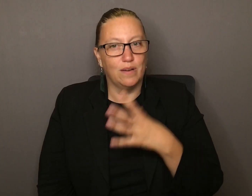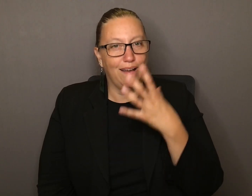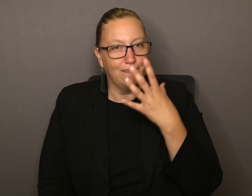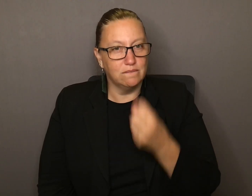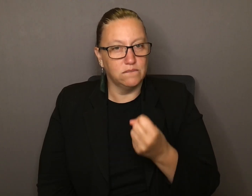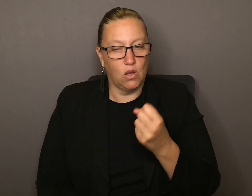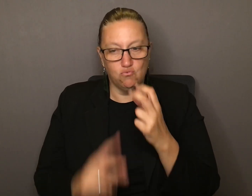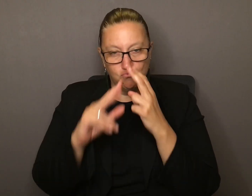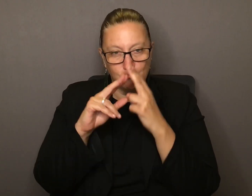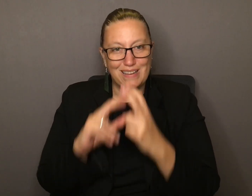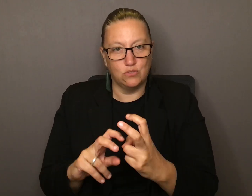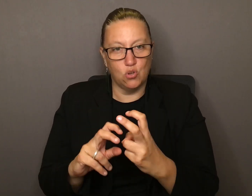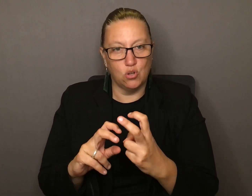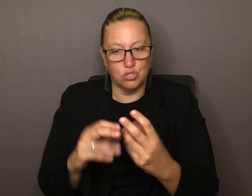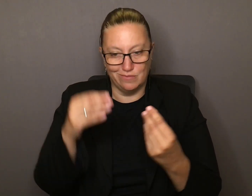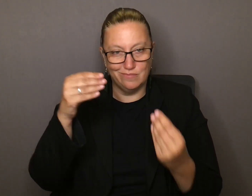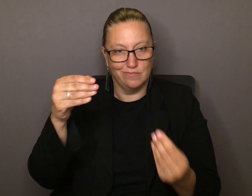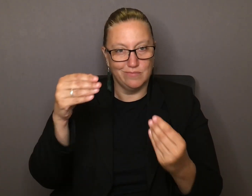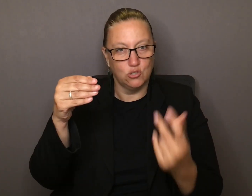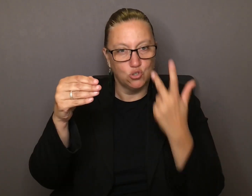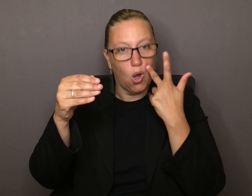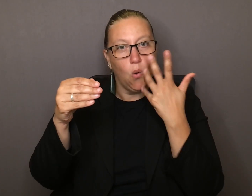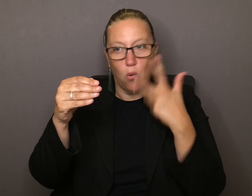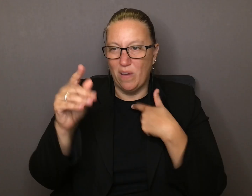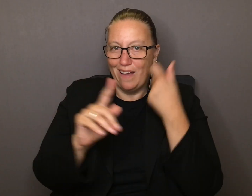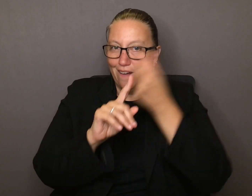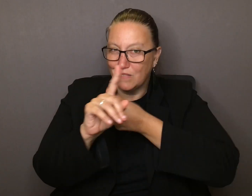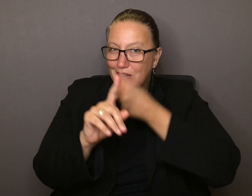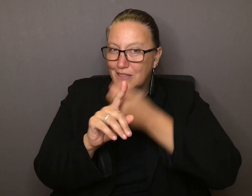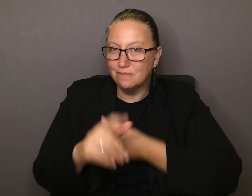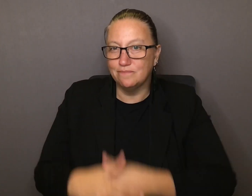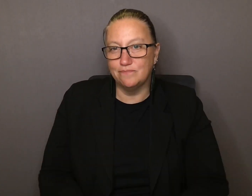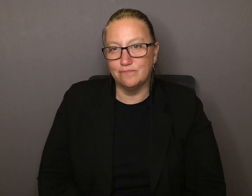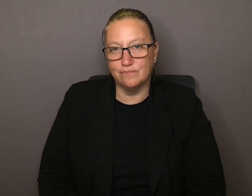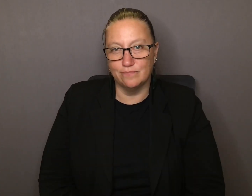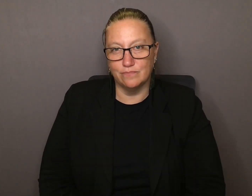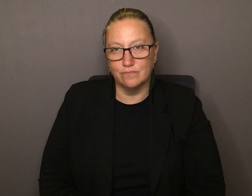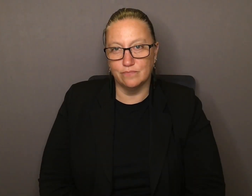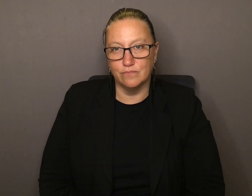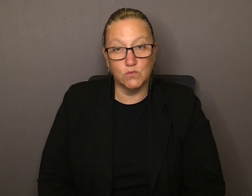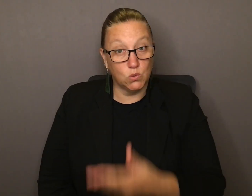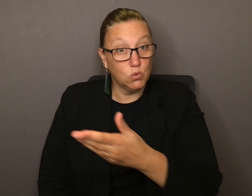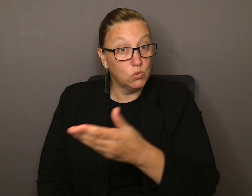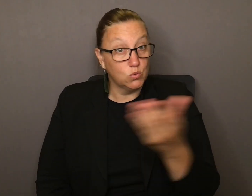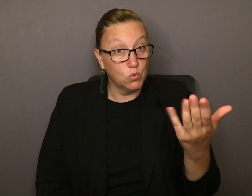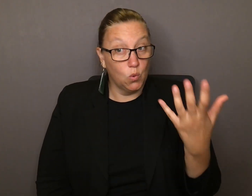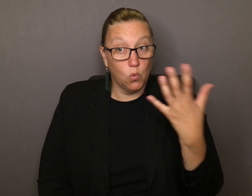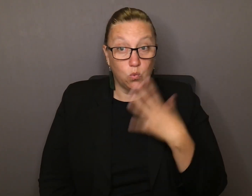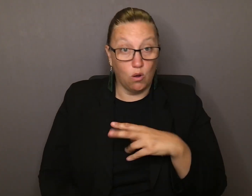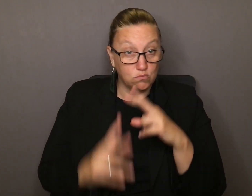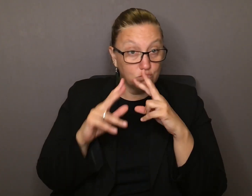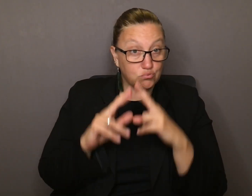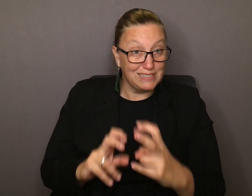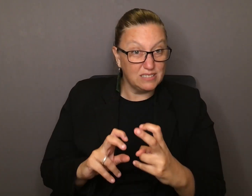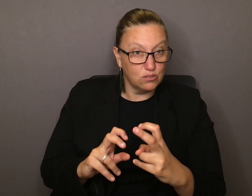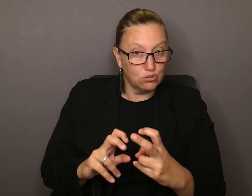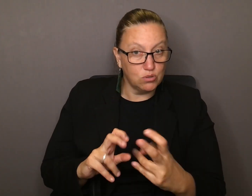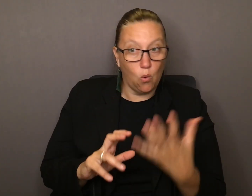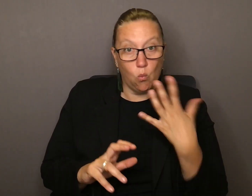use in our advocacy. We welcome researchers to connect with us.